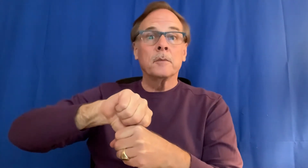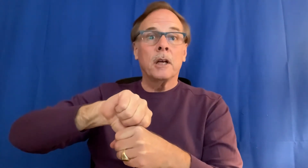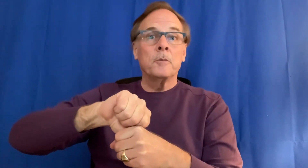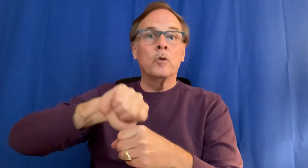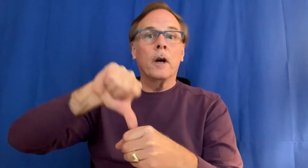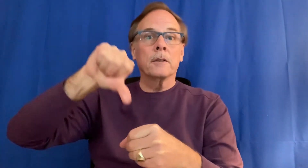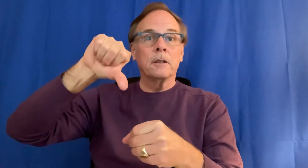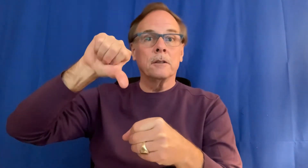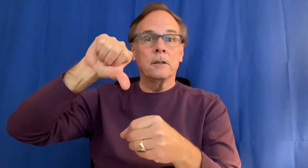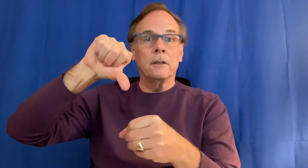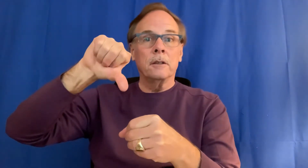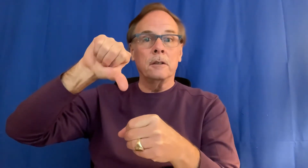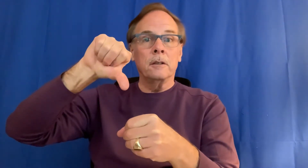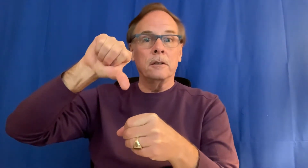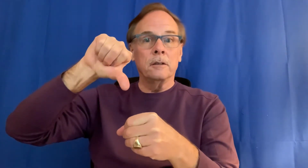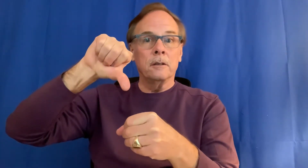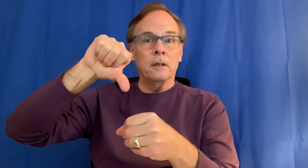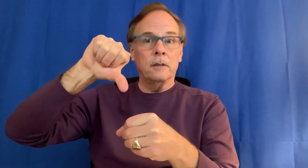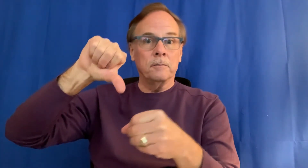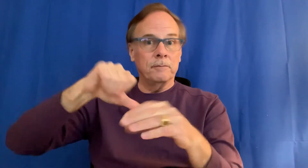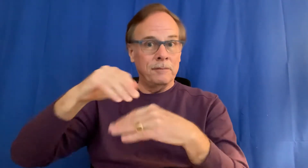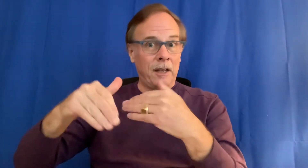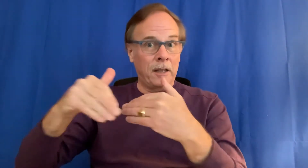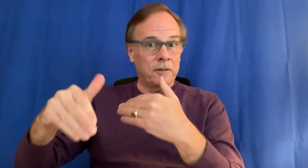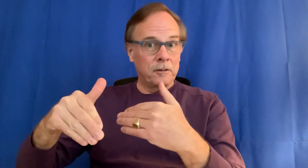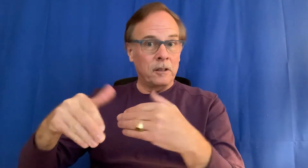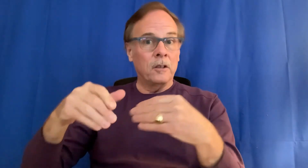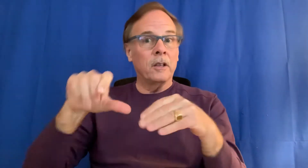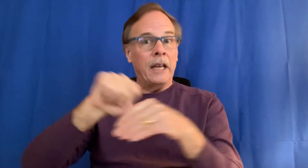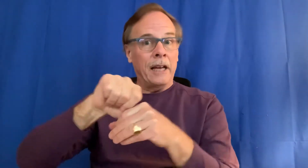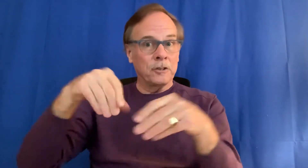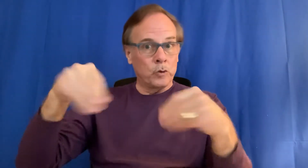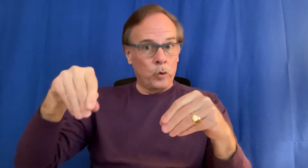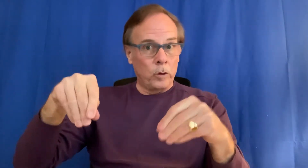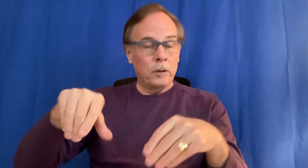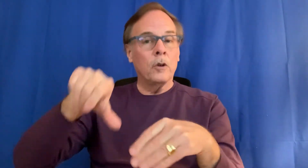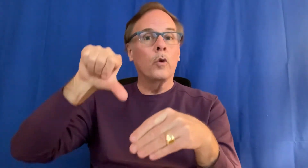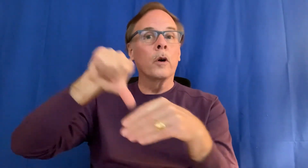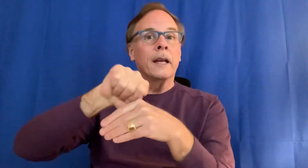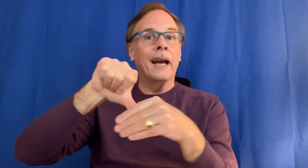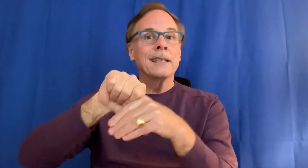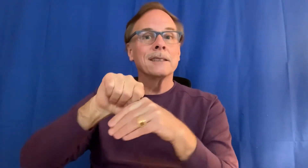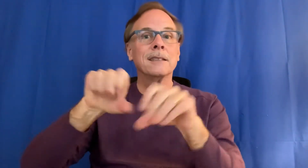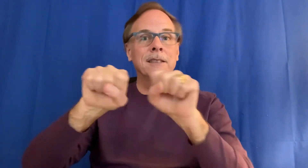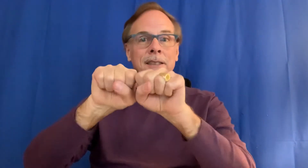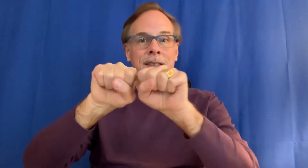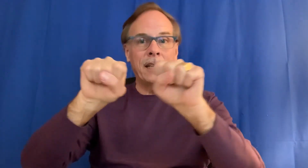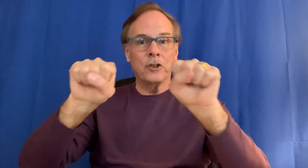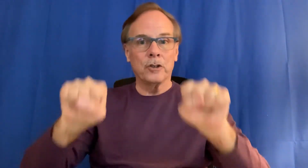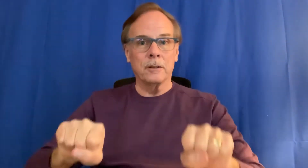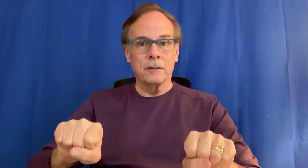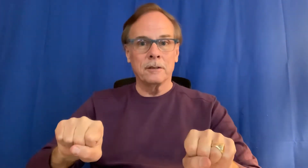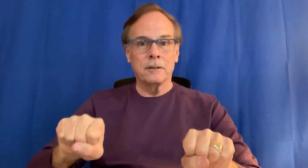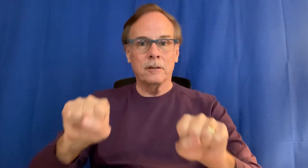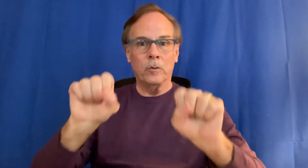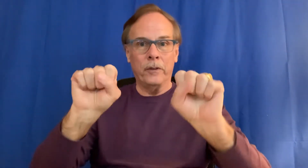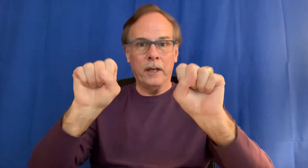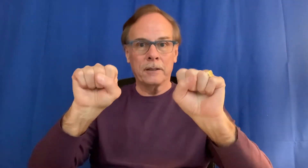Sometimes you'll actually see it at gas store or gas station with the S's